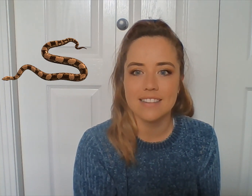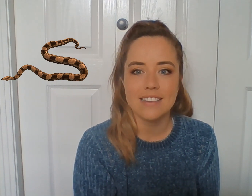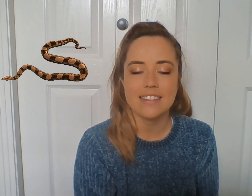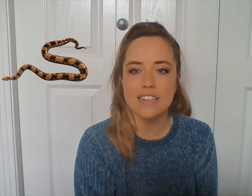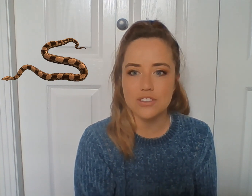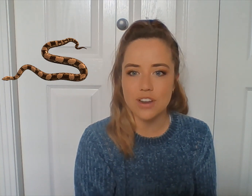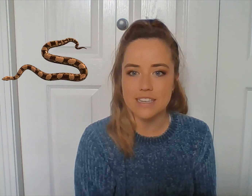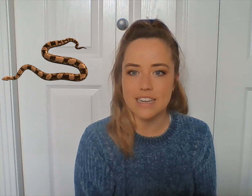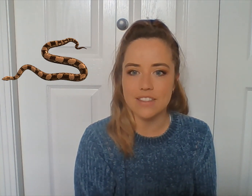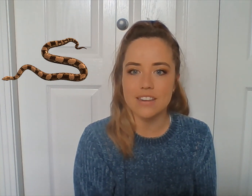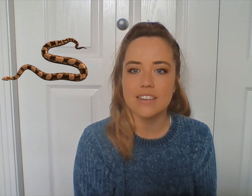Let's try together.